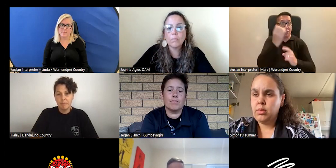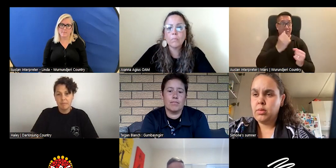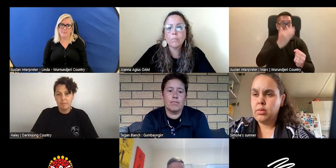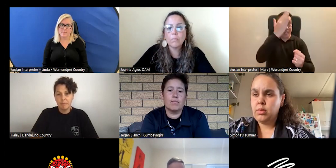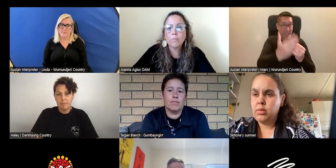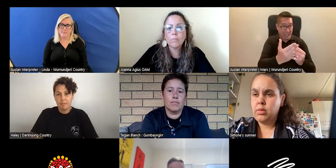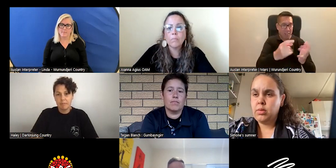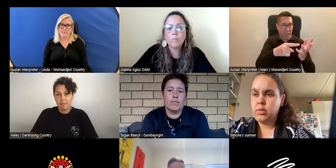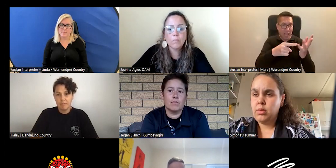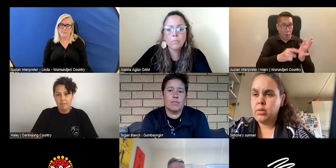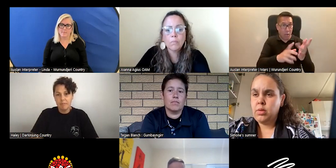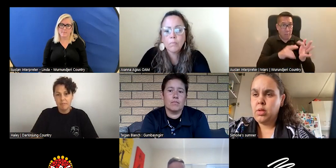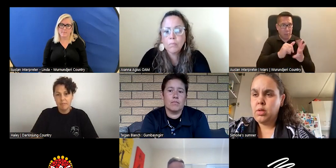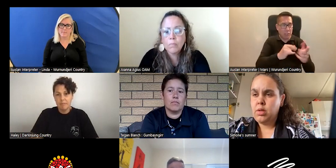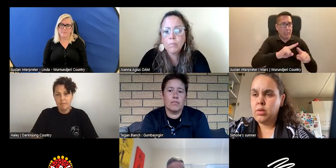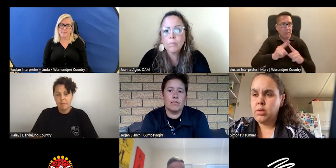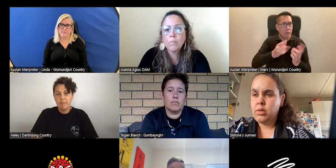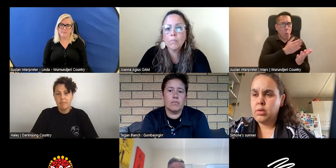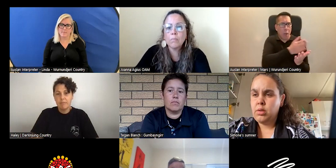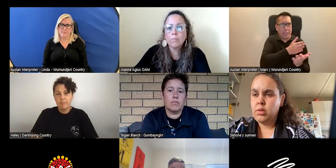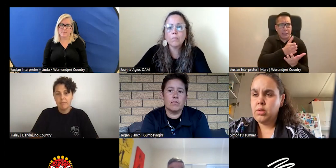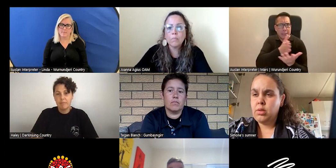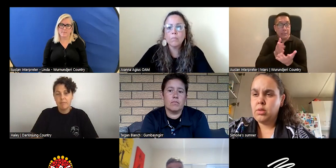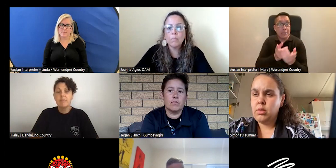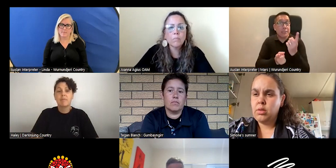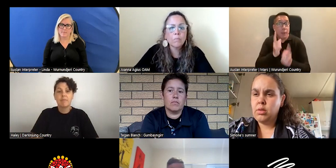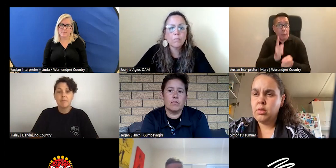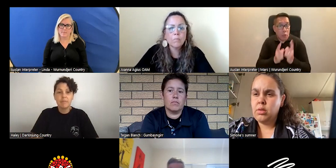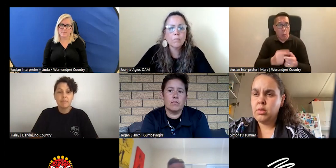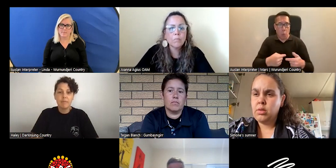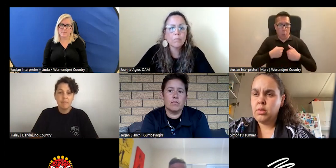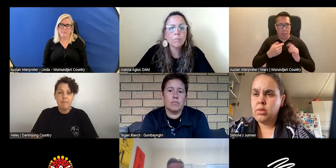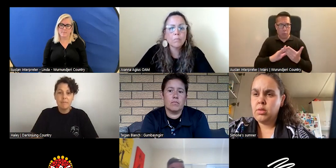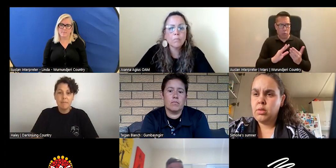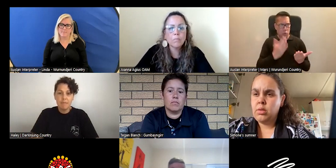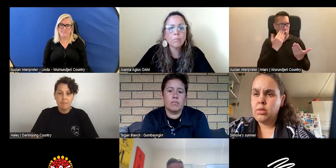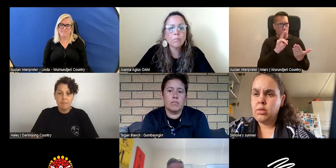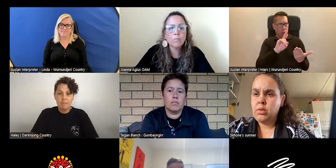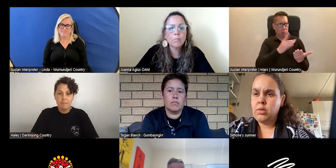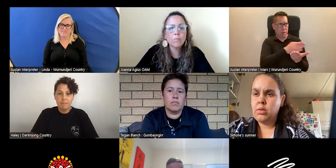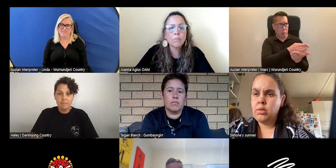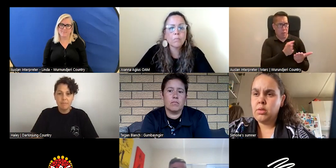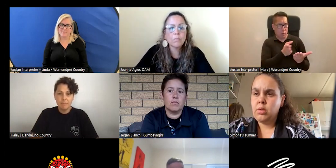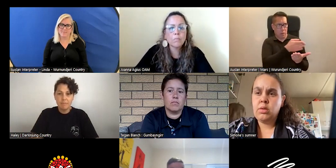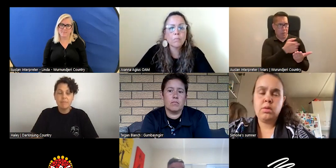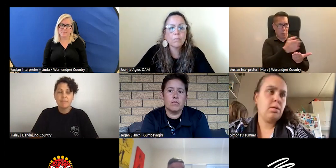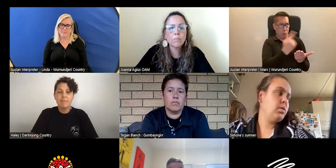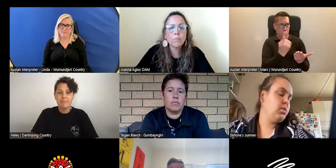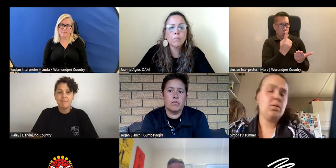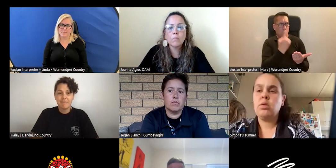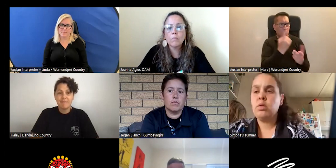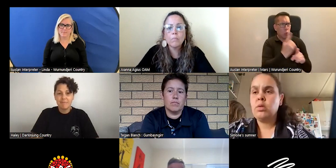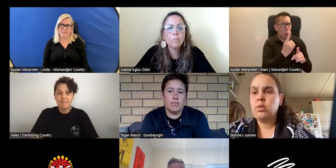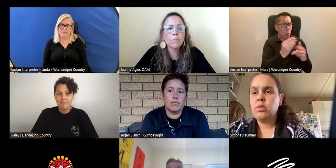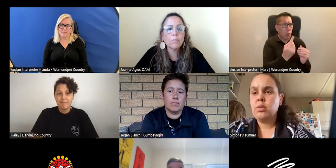through different means and different ways. And sometimes we, the community, don't know what they're doing or how they're doing it and who they're talking to. Or